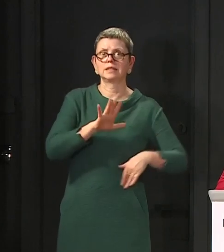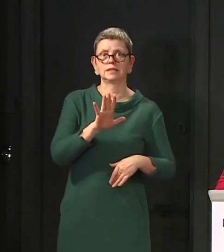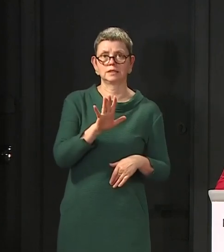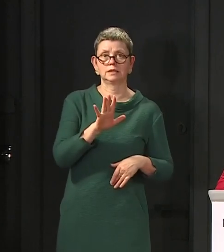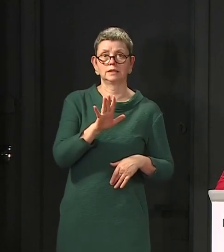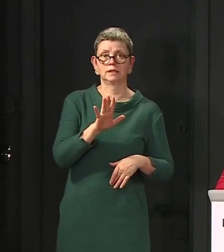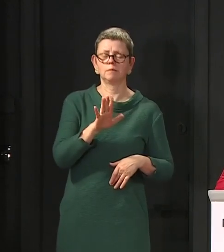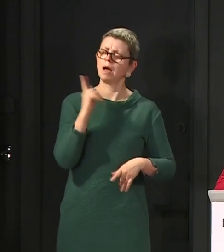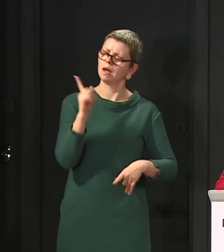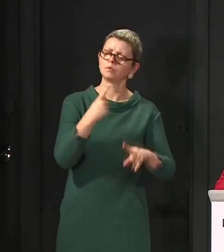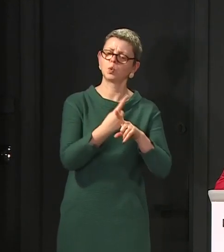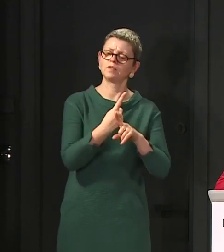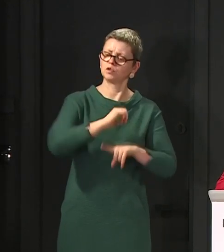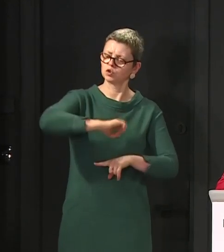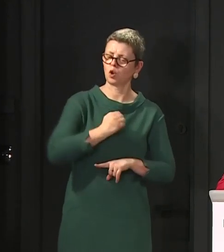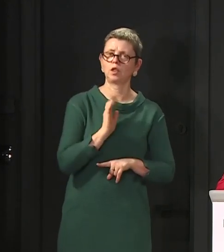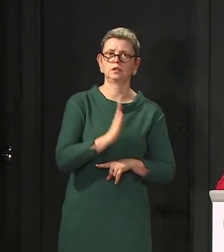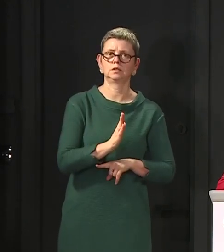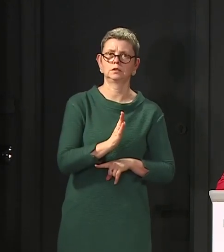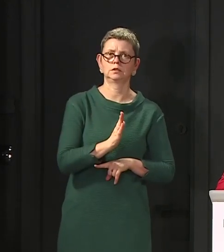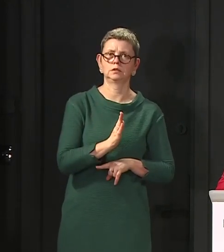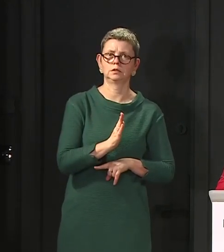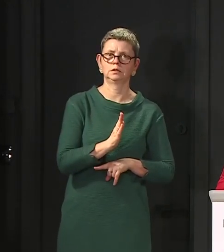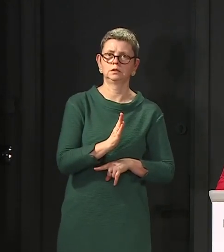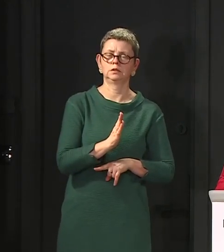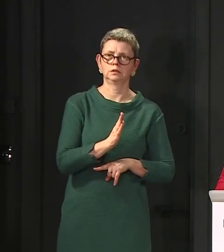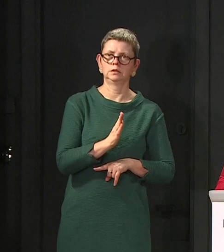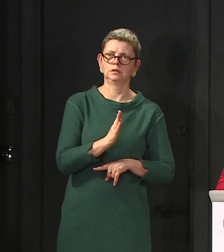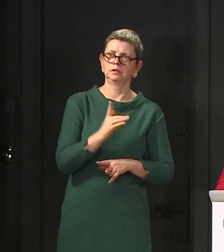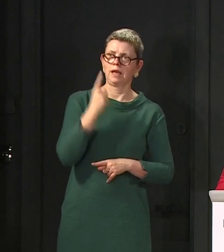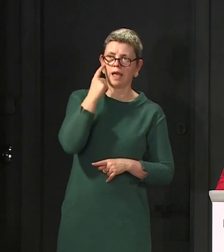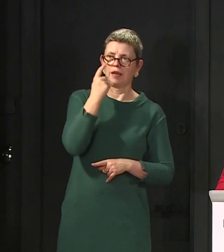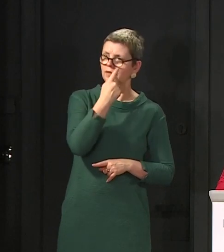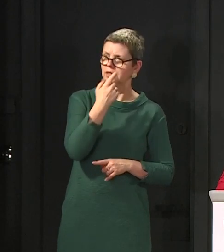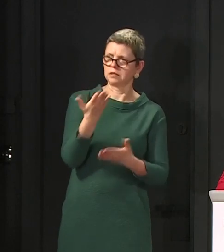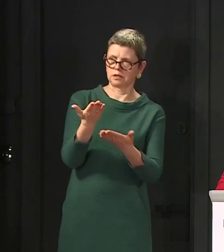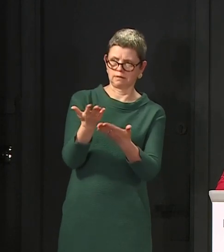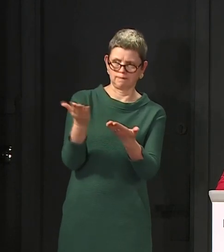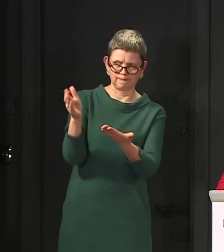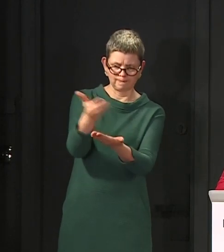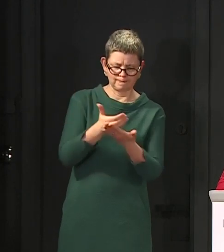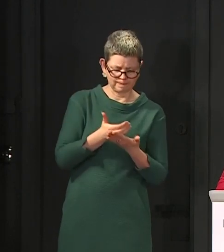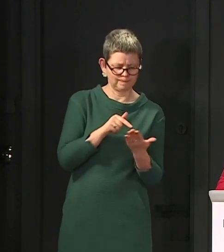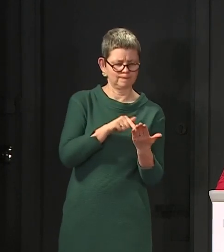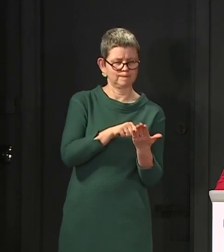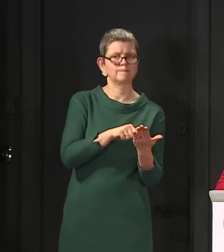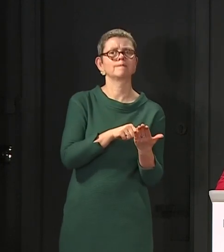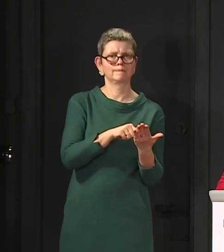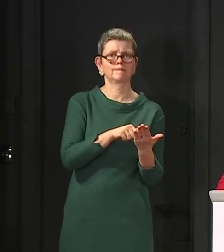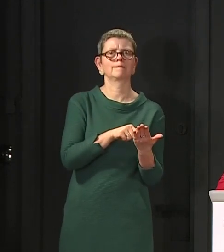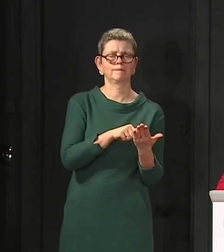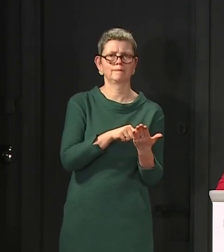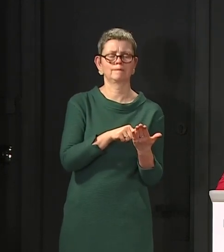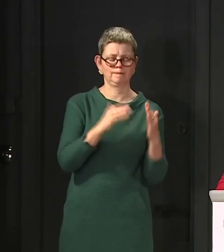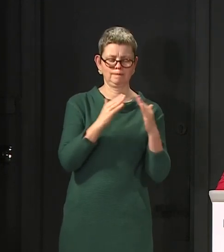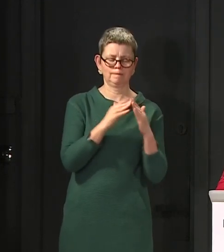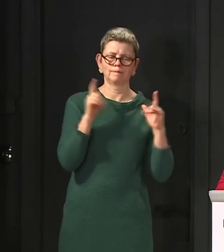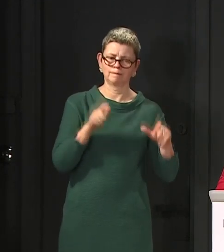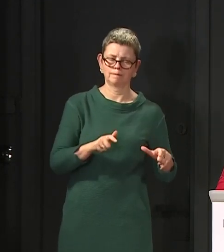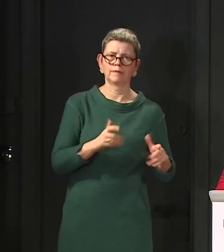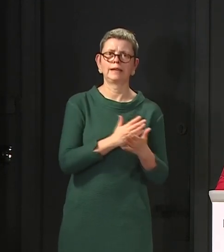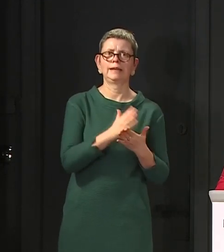for Scotland based on the evidence as I see it, to move away from that right now, to muddy the waters, to give people mixed messages